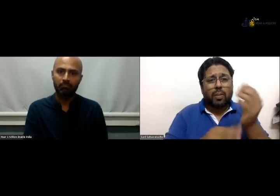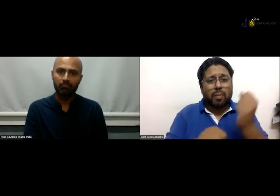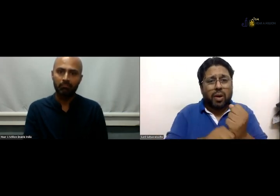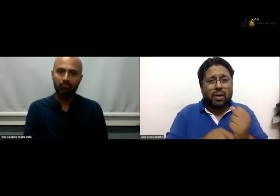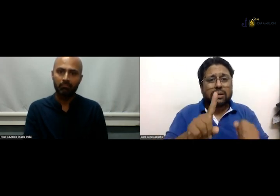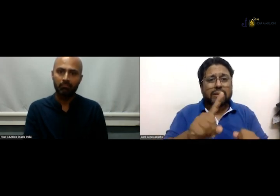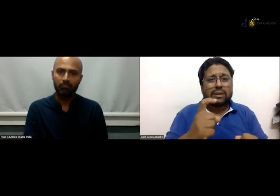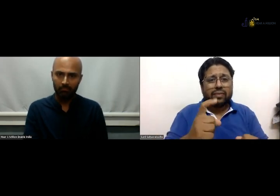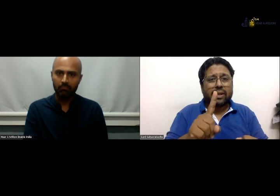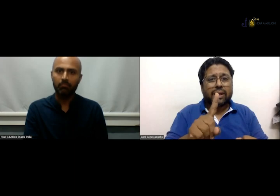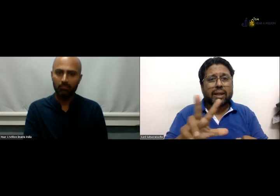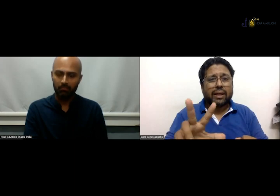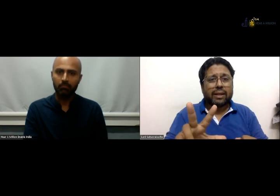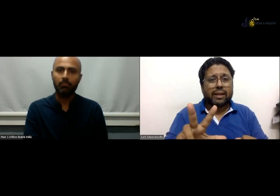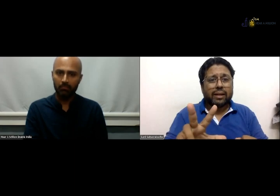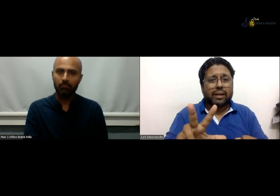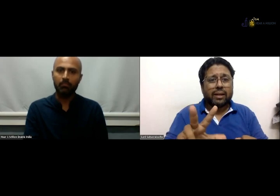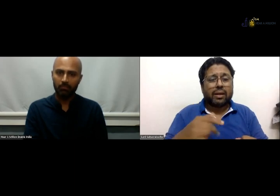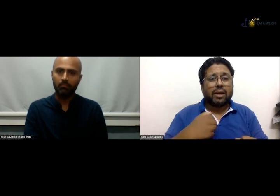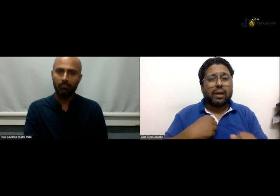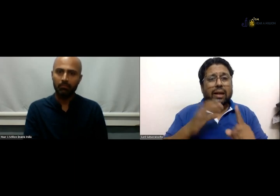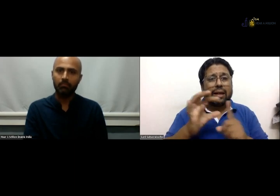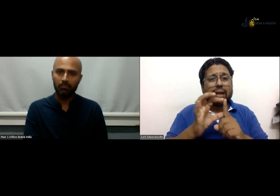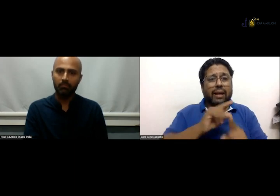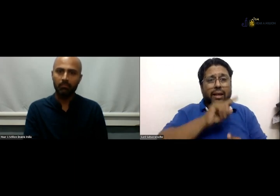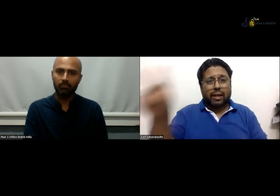I recently met her,